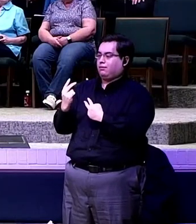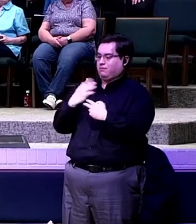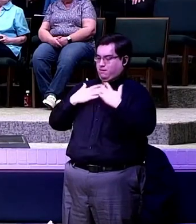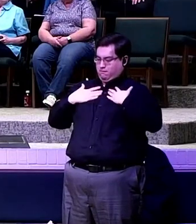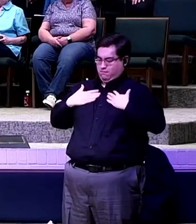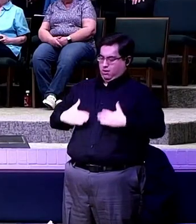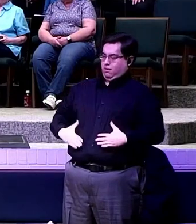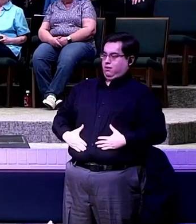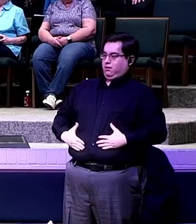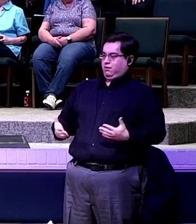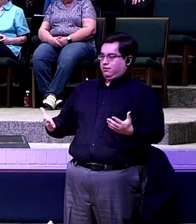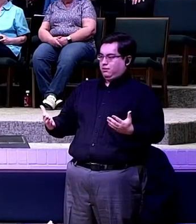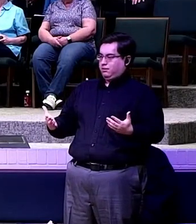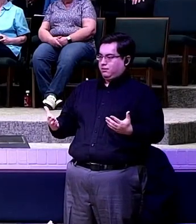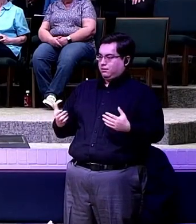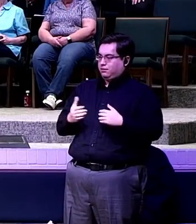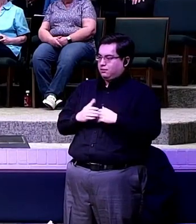body.